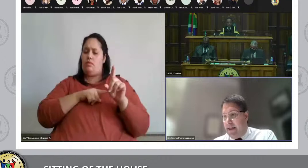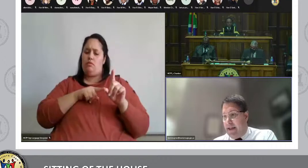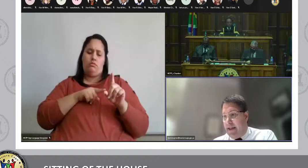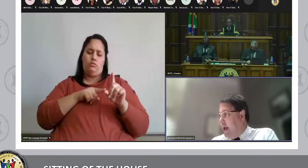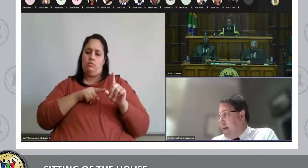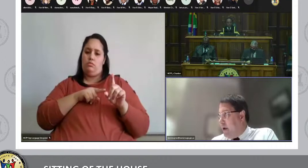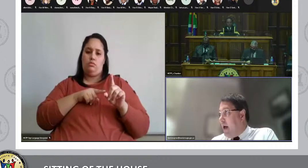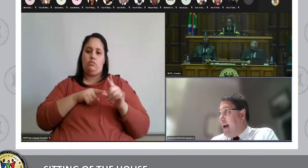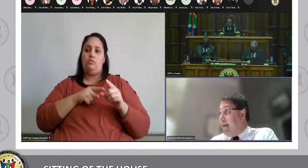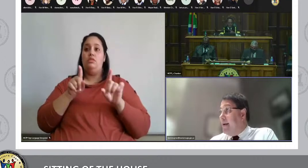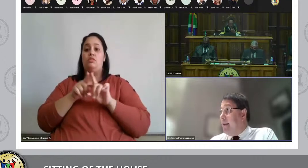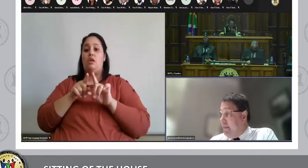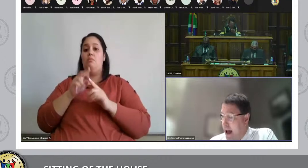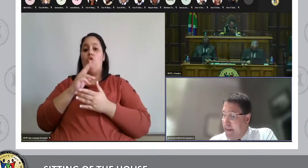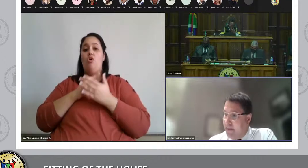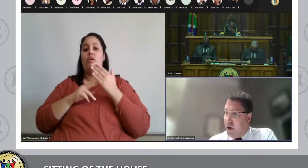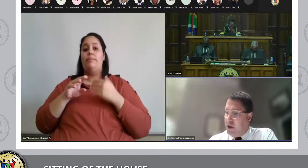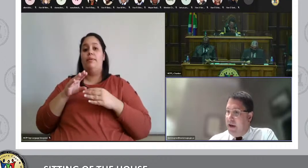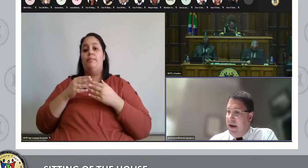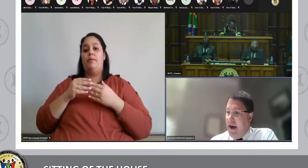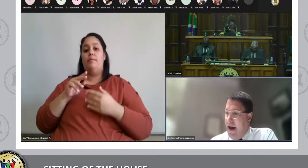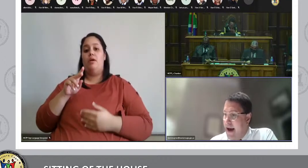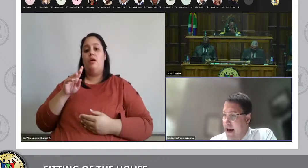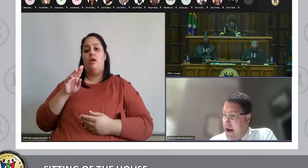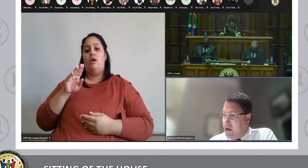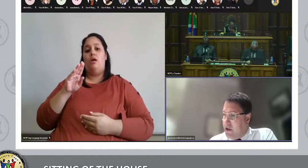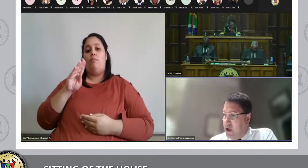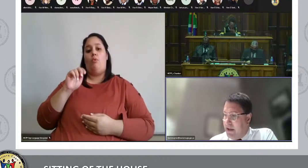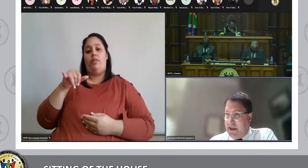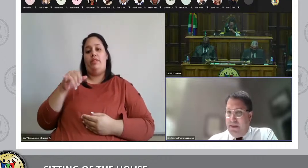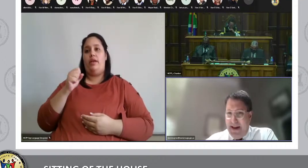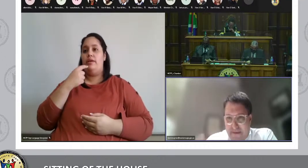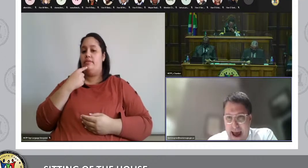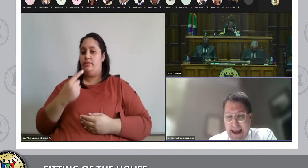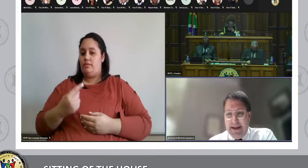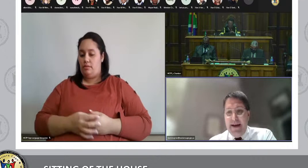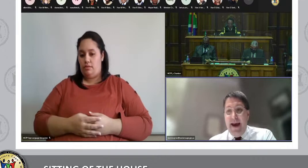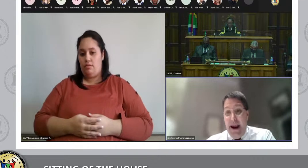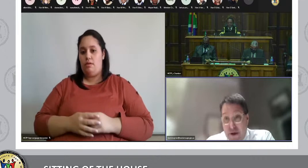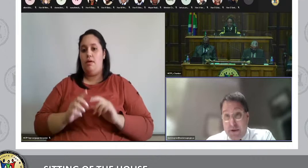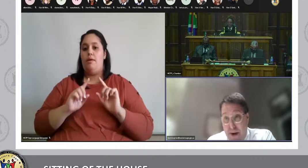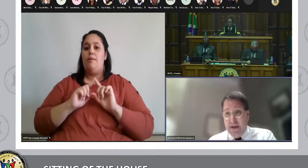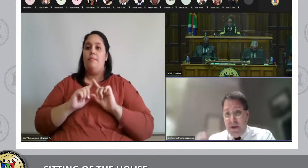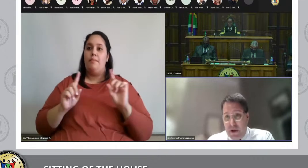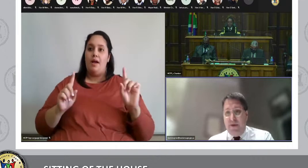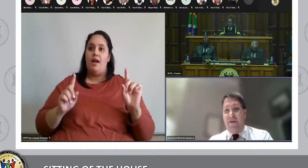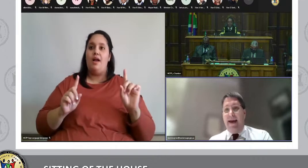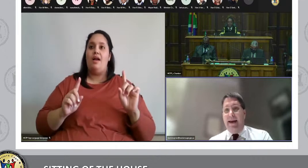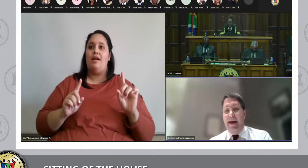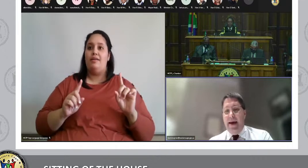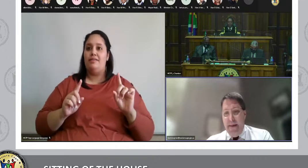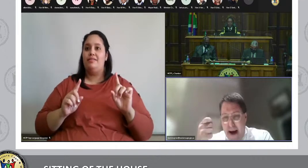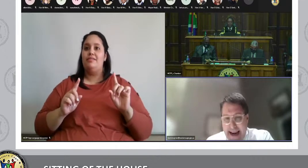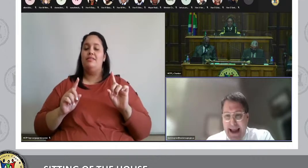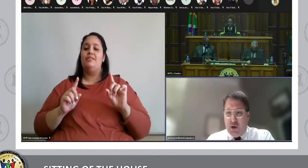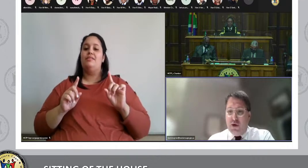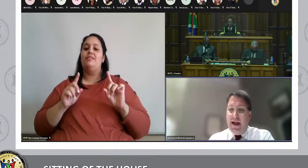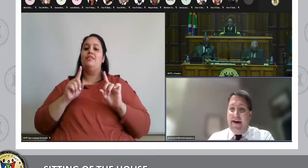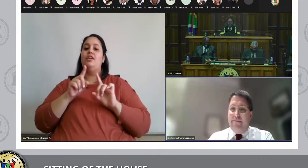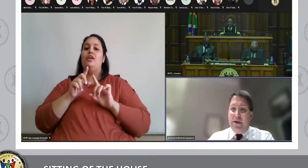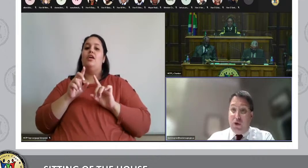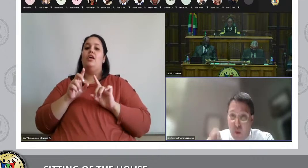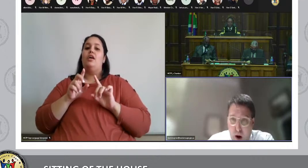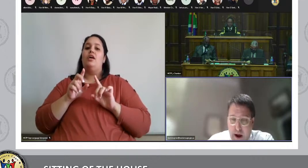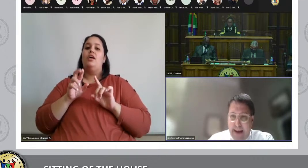as the Honourable Makamba Botja suggests, but in fact a response to a failure by